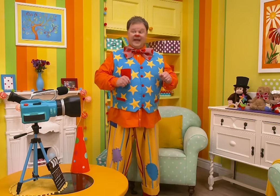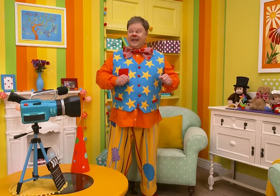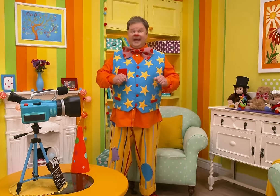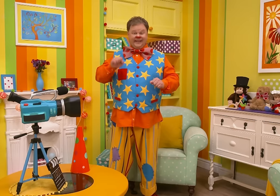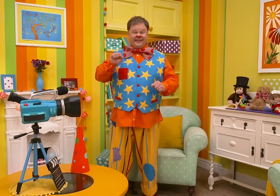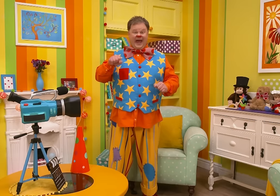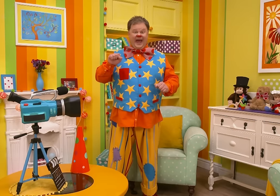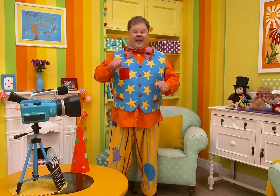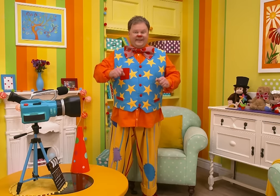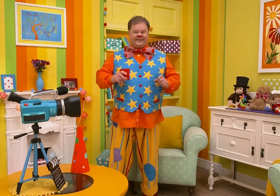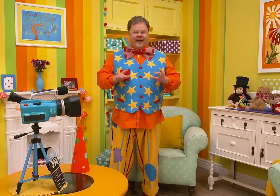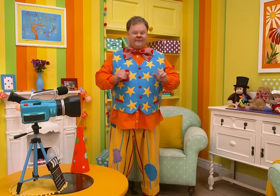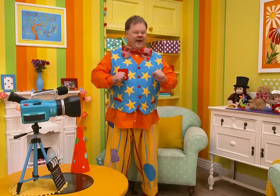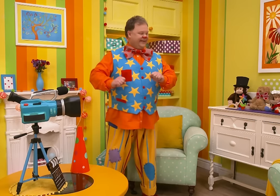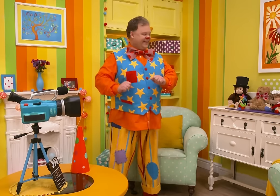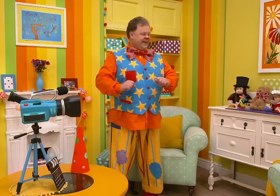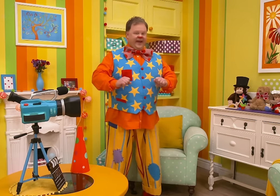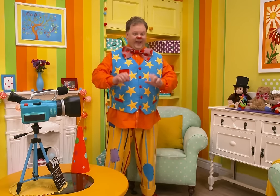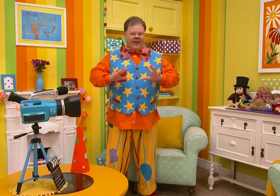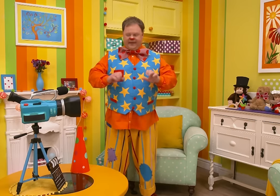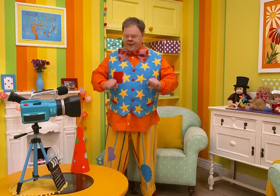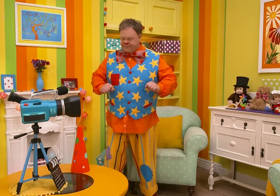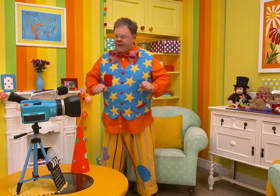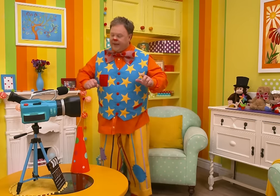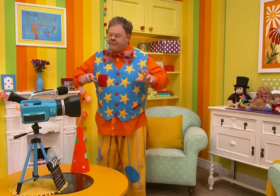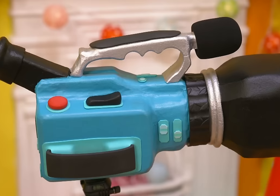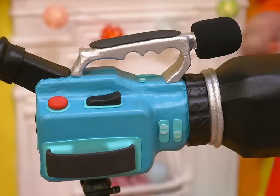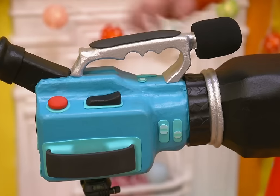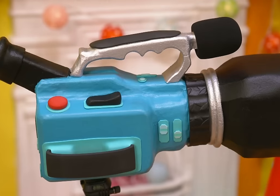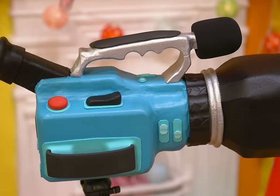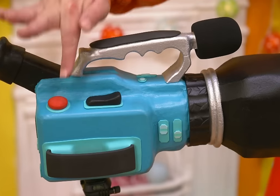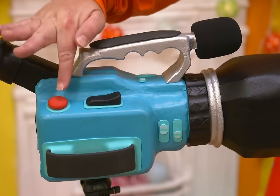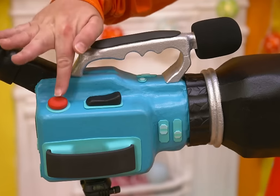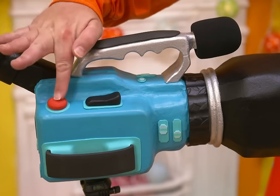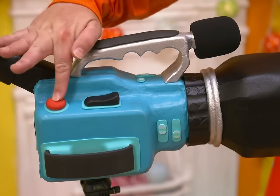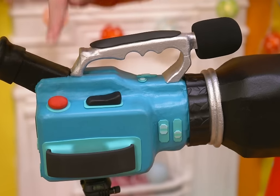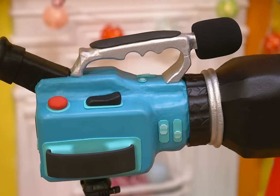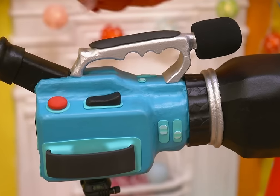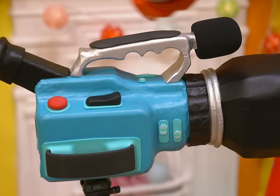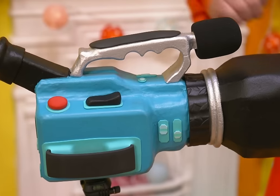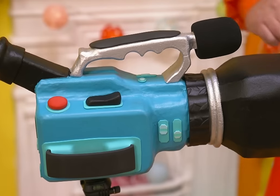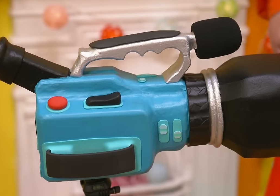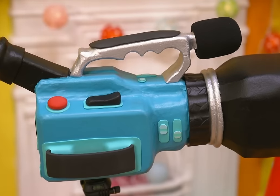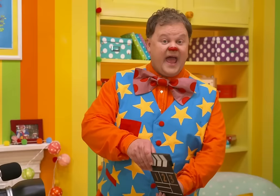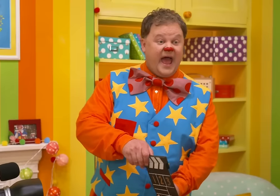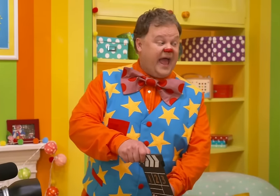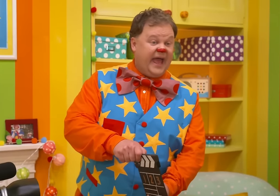Tumble? Yes! Right. Here we go. Right, press record. Right.